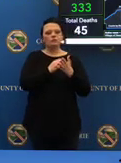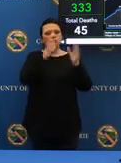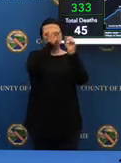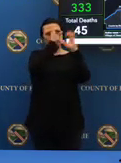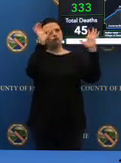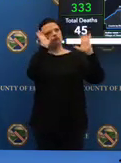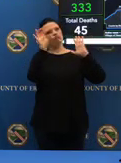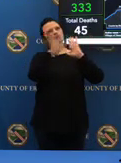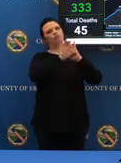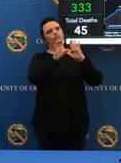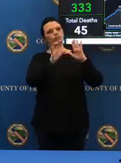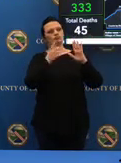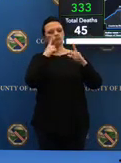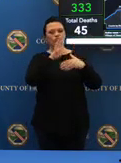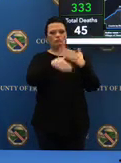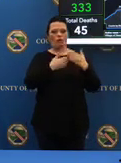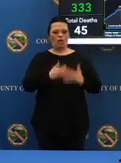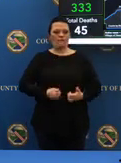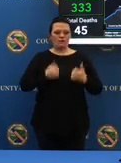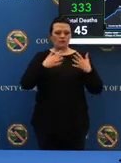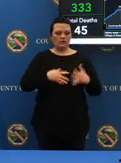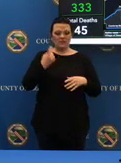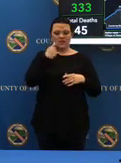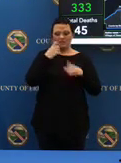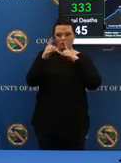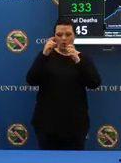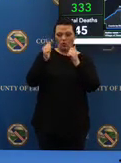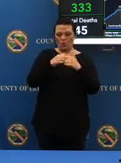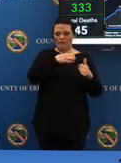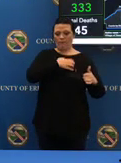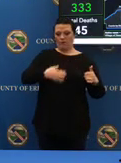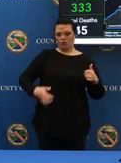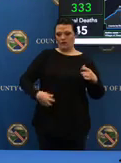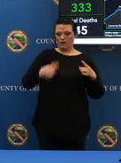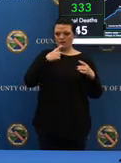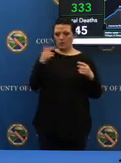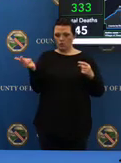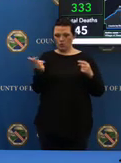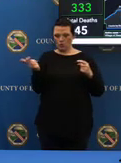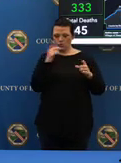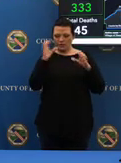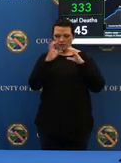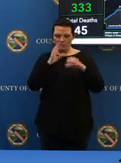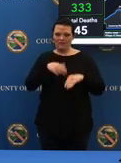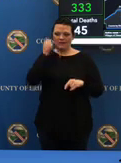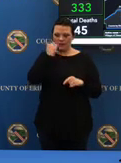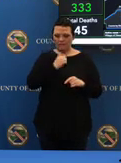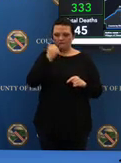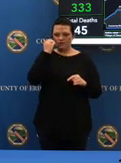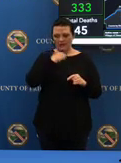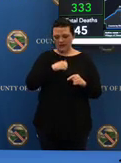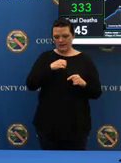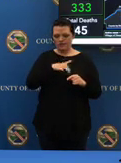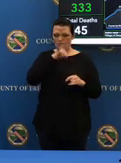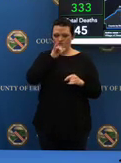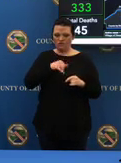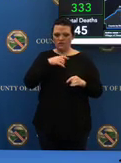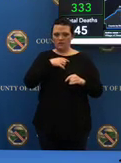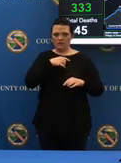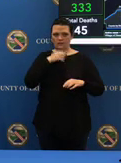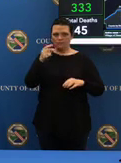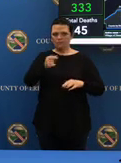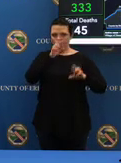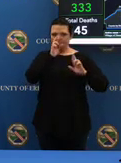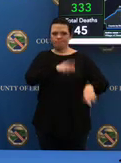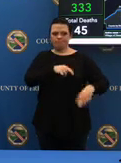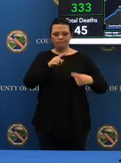of the residents. I just got off the phone with Mayor Brown, who says that you and he have been in communication every day, and you've been really responsive to some of the